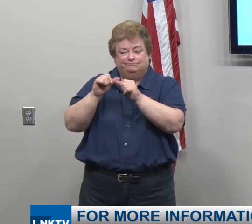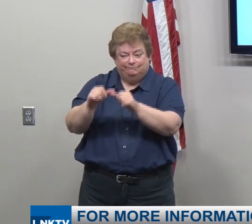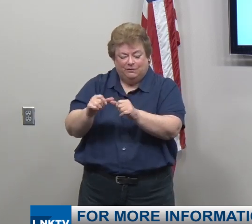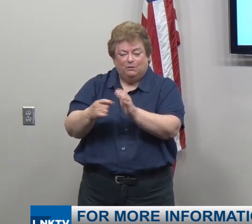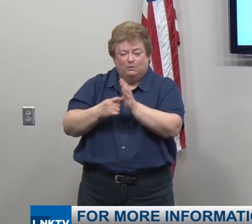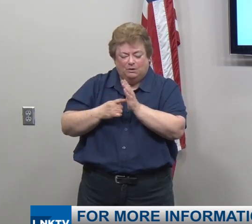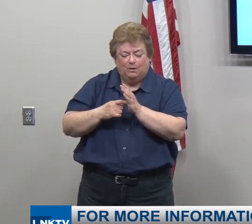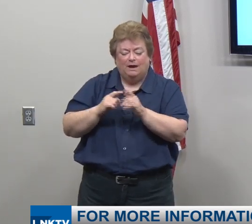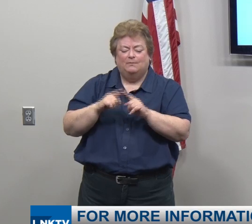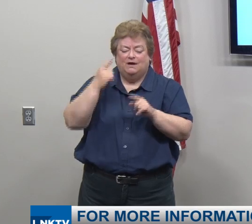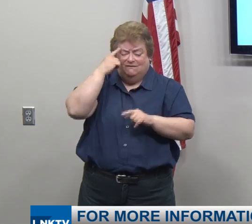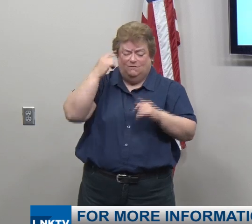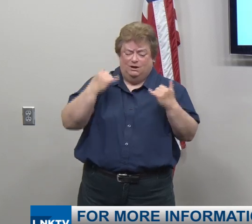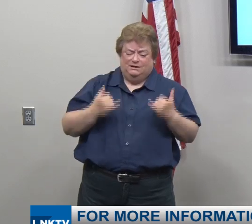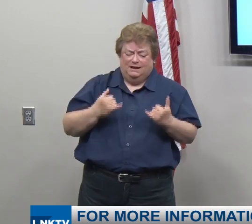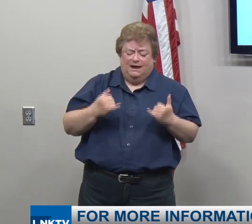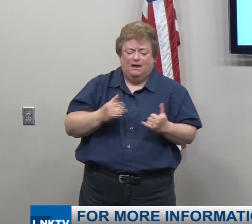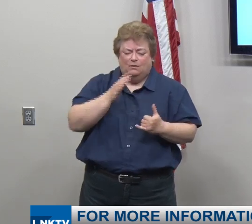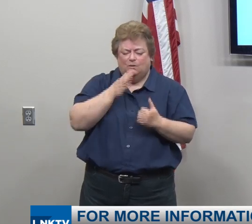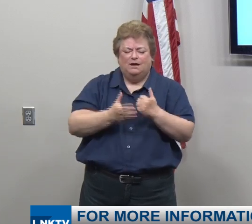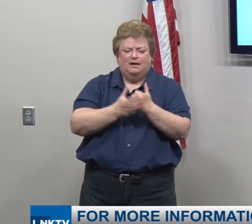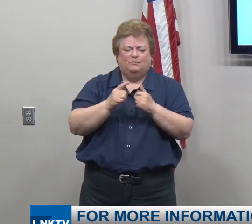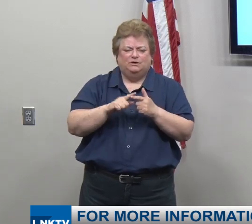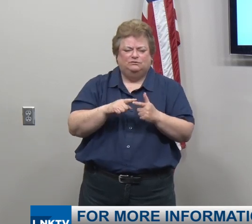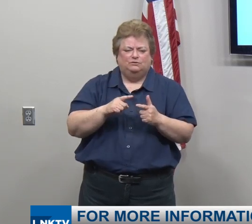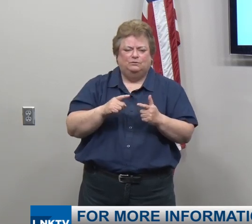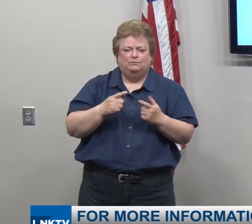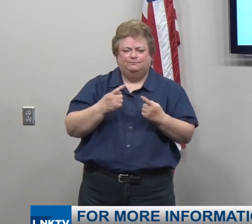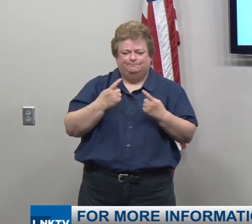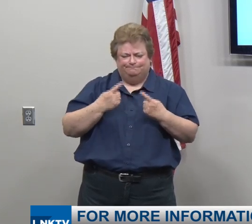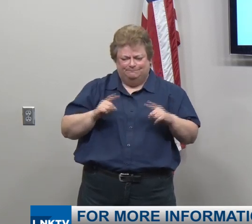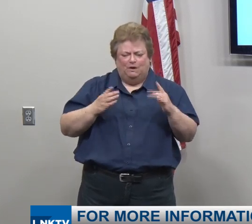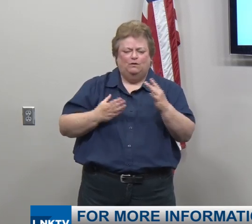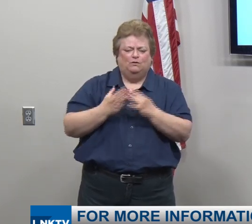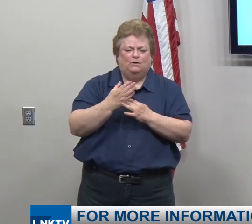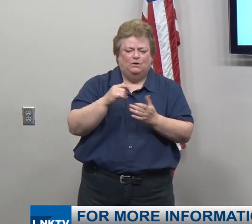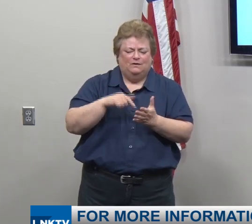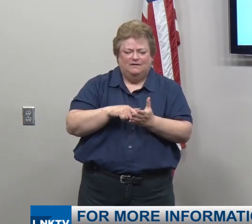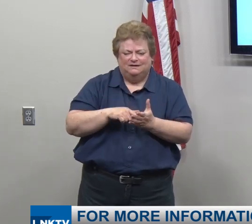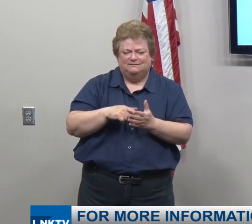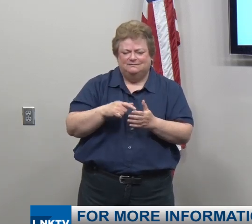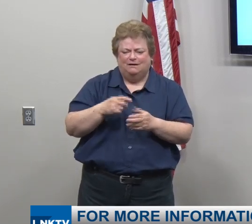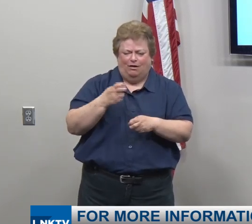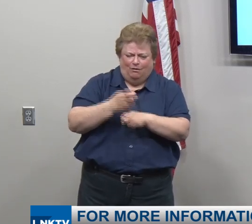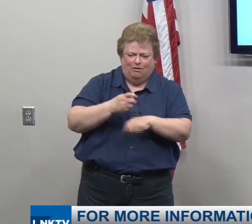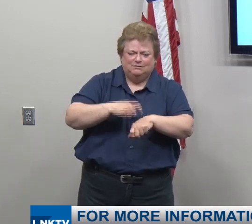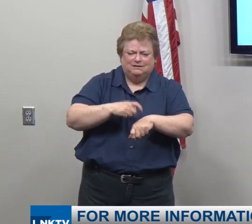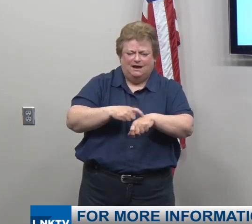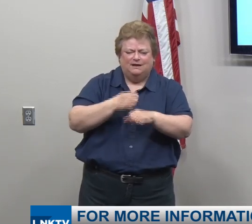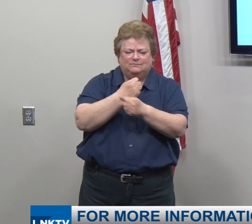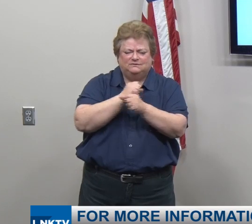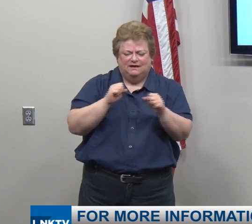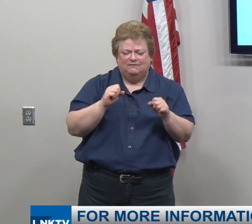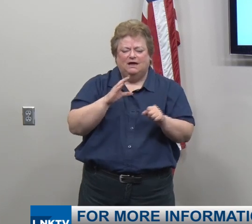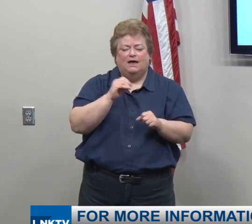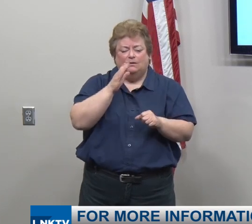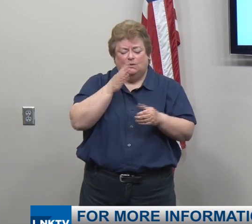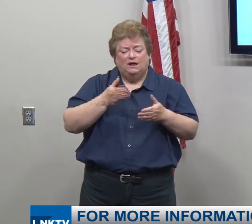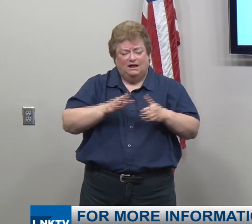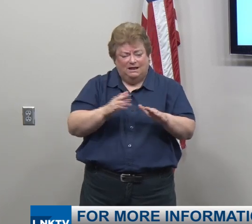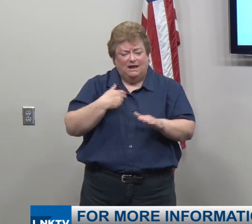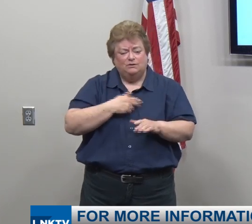will help us get through this incredibly challenging time safely. They will also allow us to continue to keep our parks